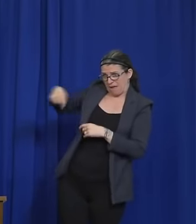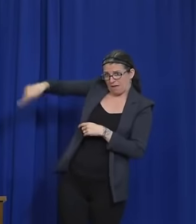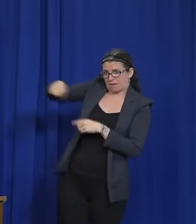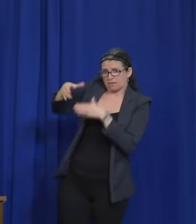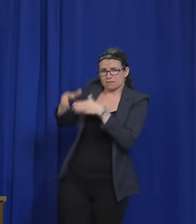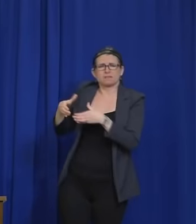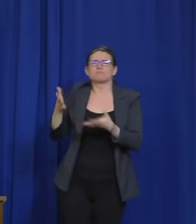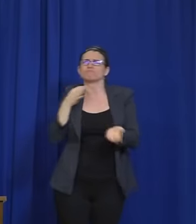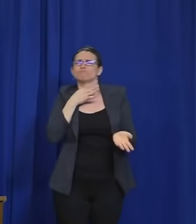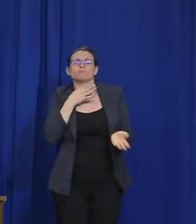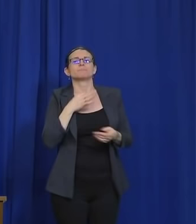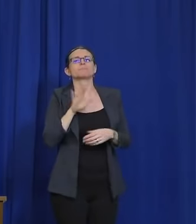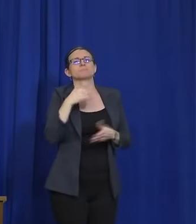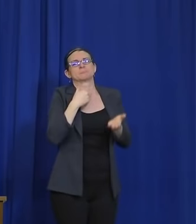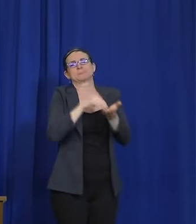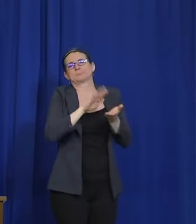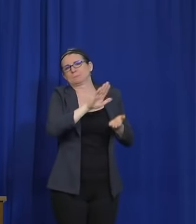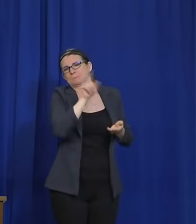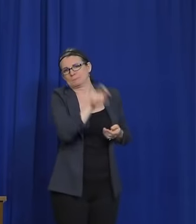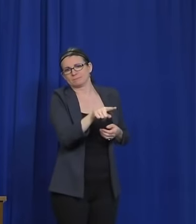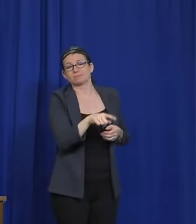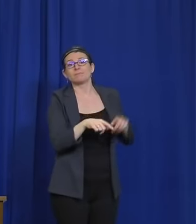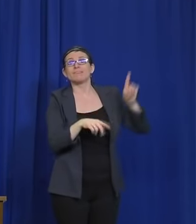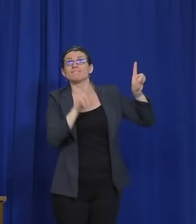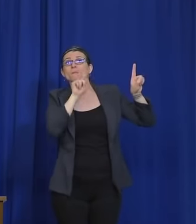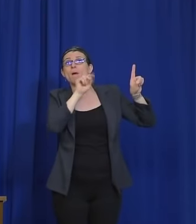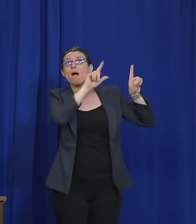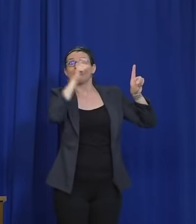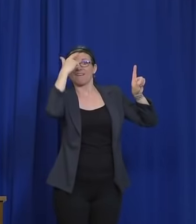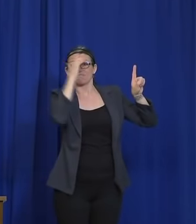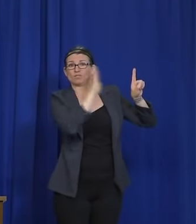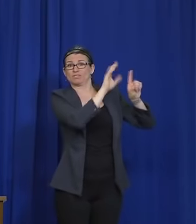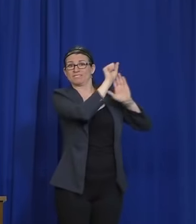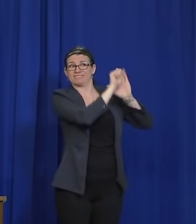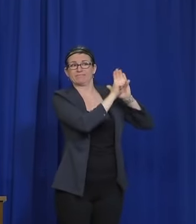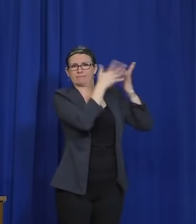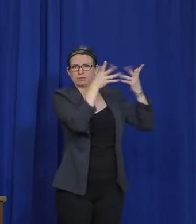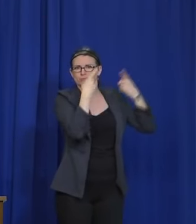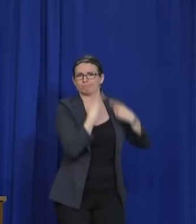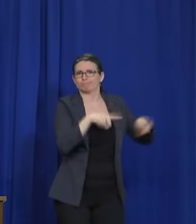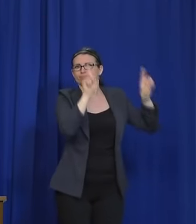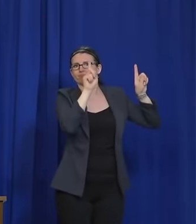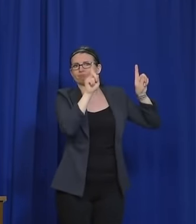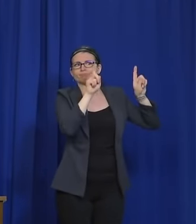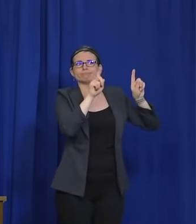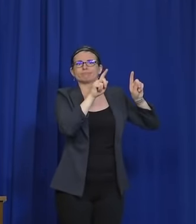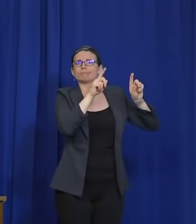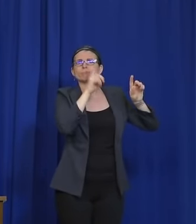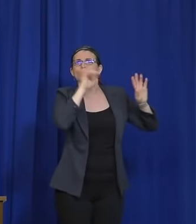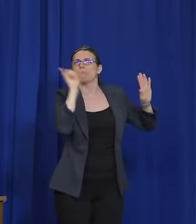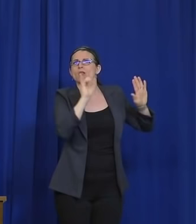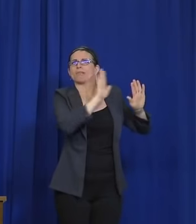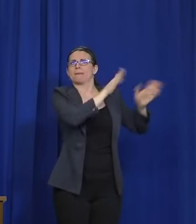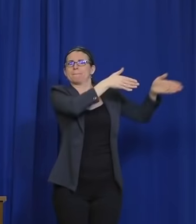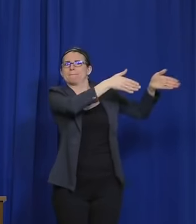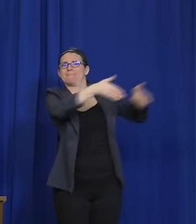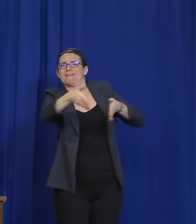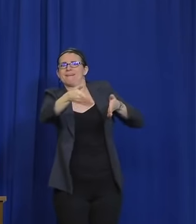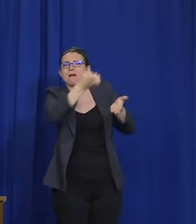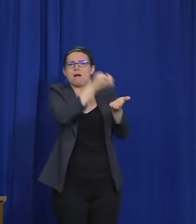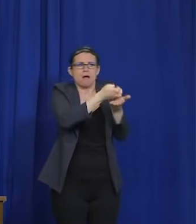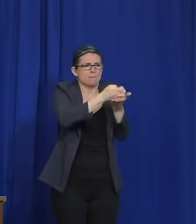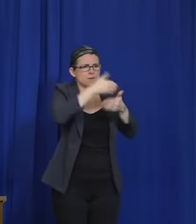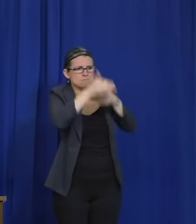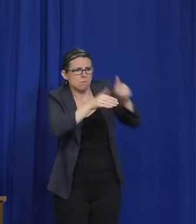of Vermont has issued some kind of reopening statement yesterday with strict guidelines. Is that correct?